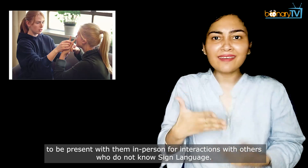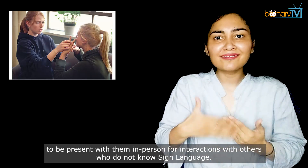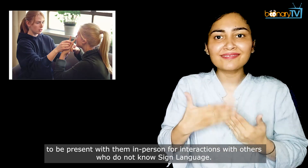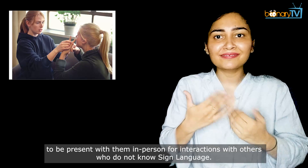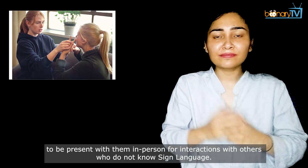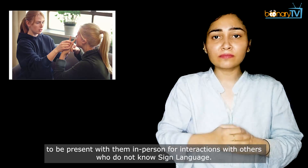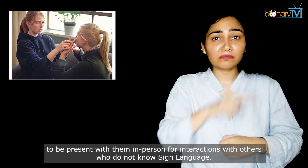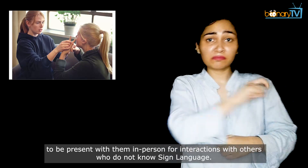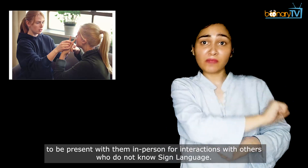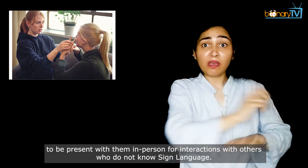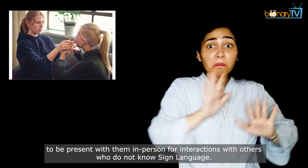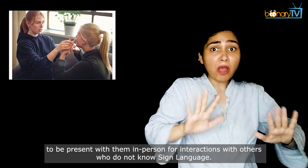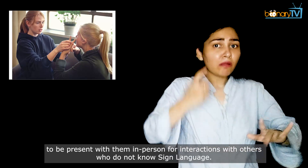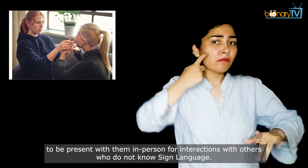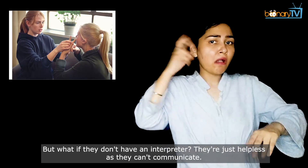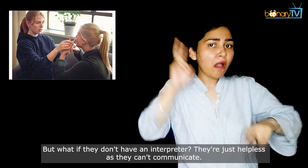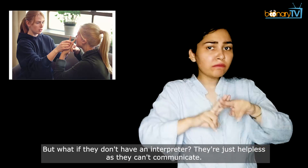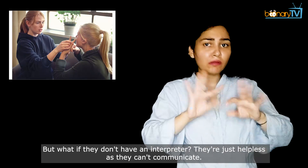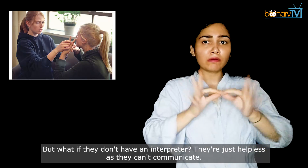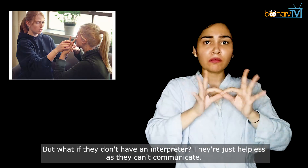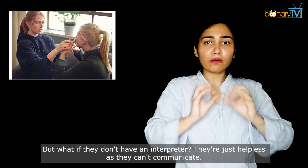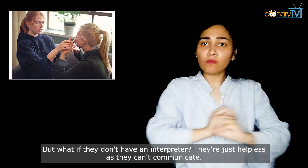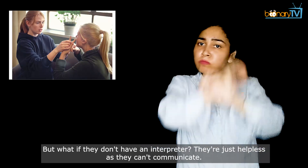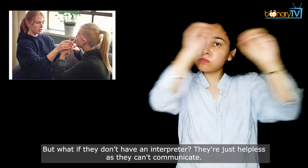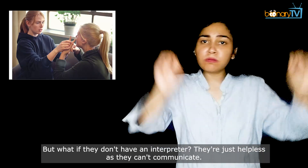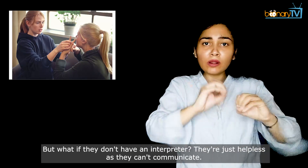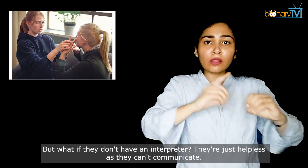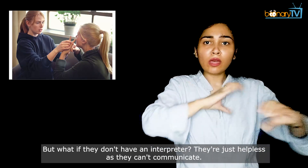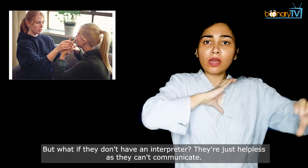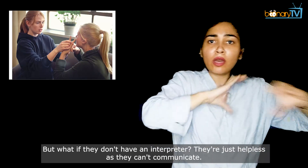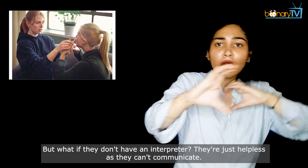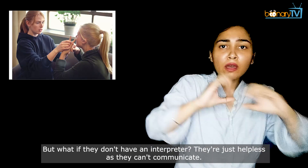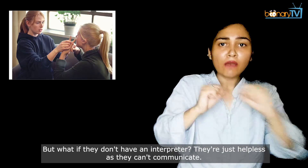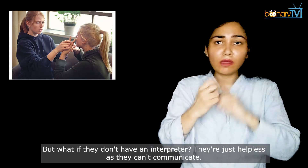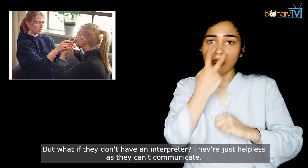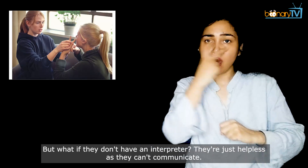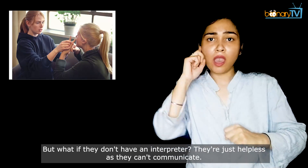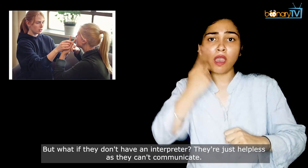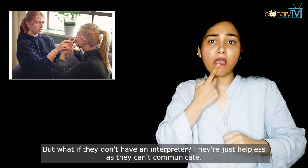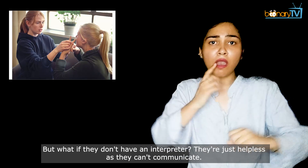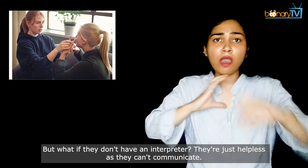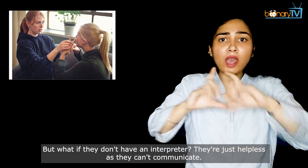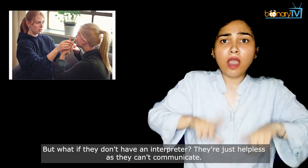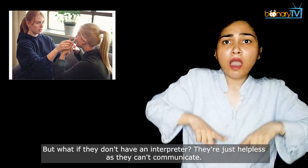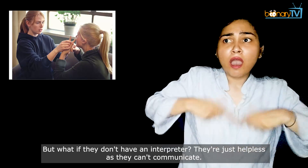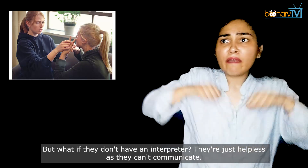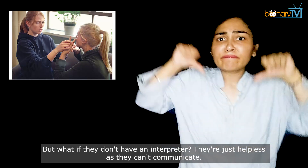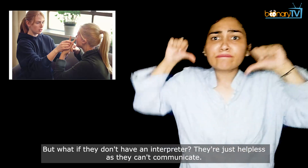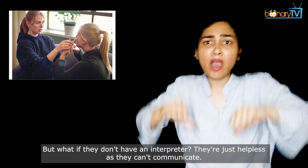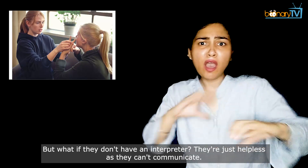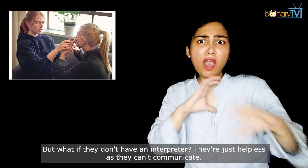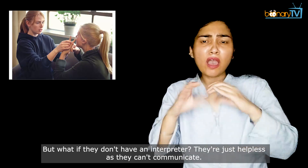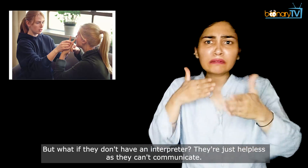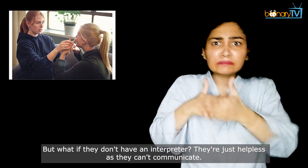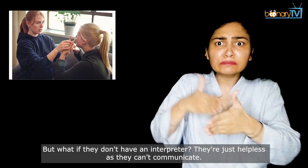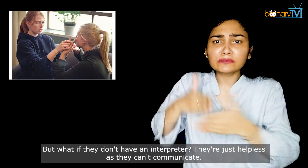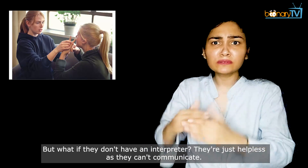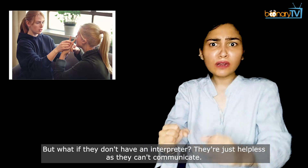know sign language. But what if they don't have an interpreter? They're just helpless as they can't communicate.